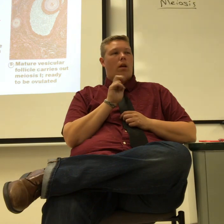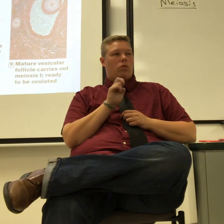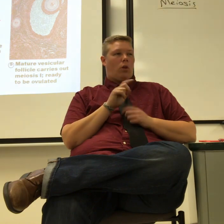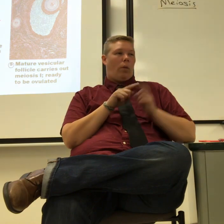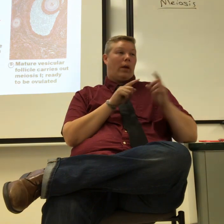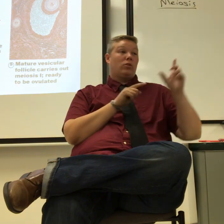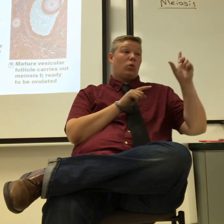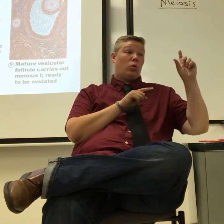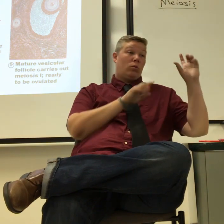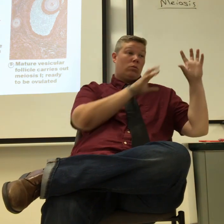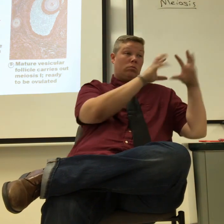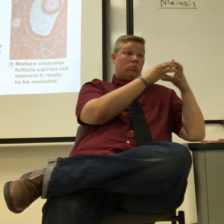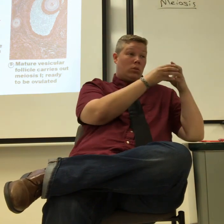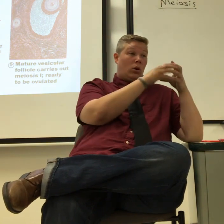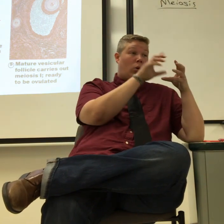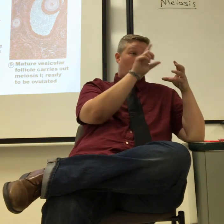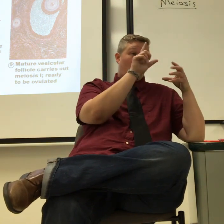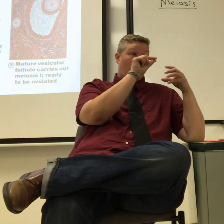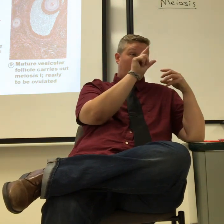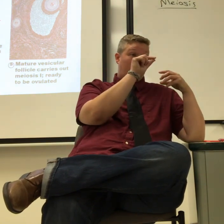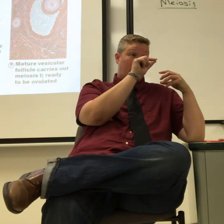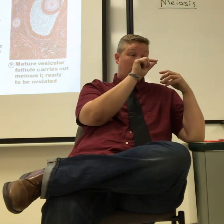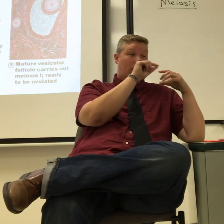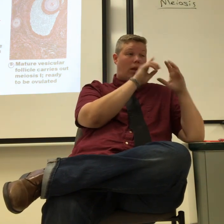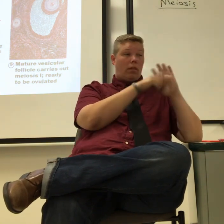There can only be one